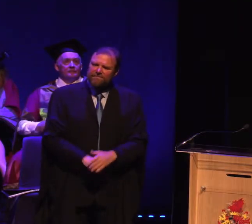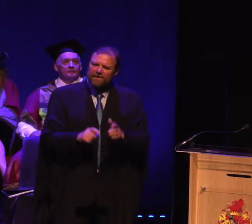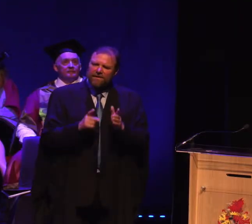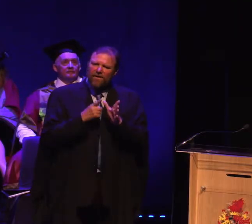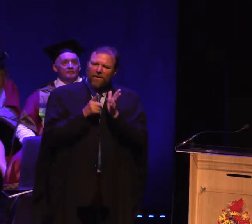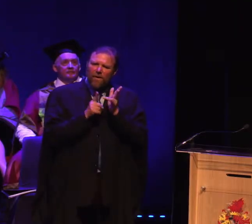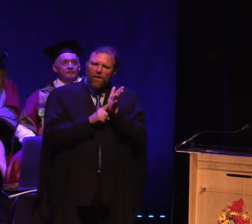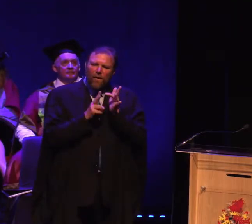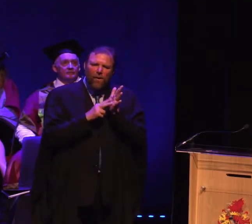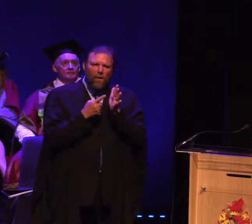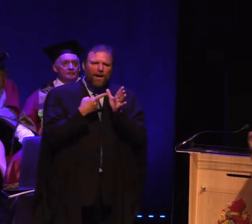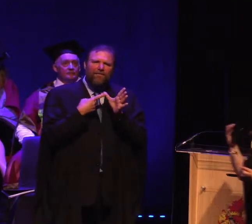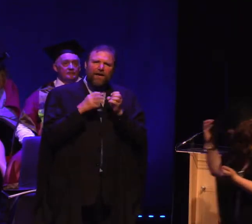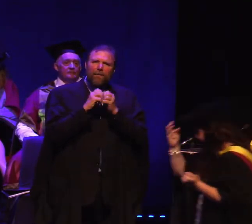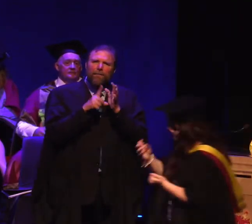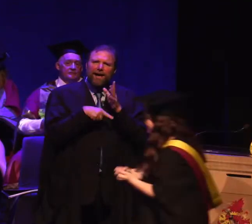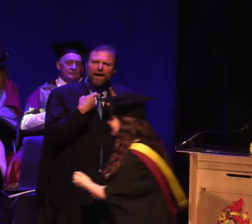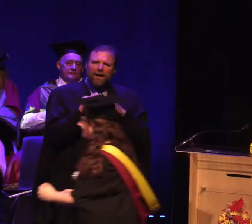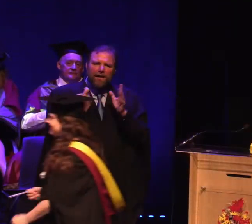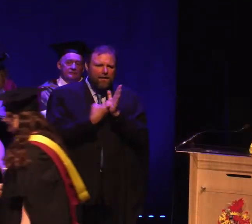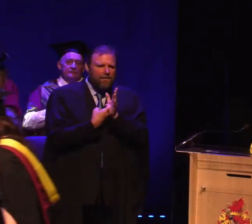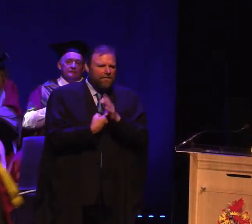Olivia Fowler Baker.